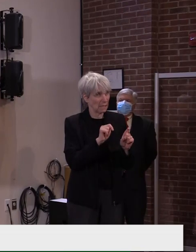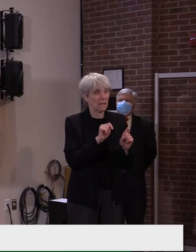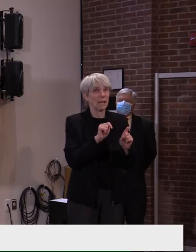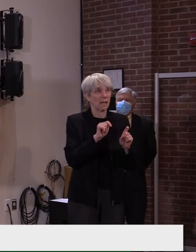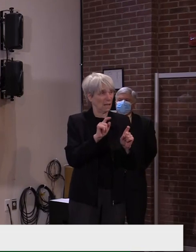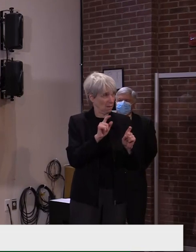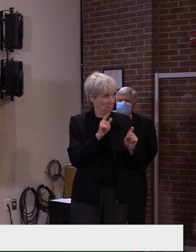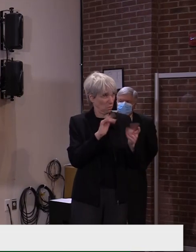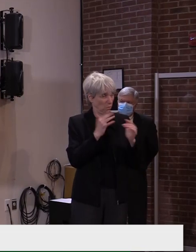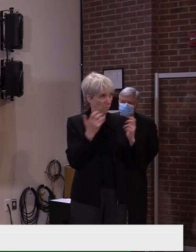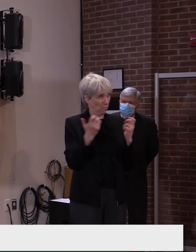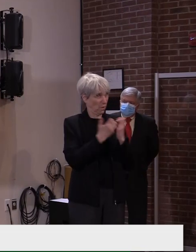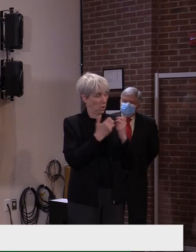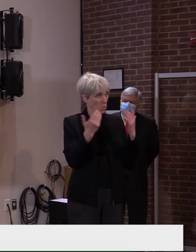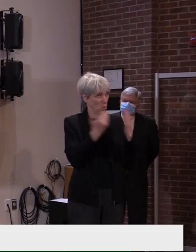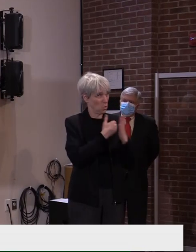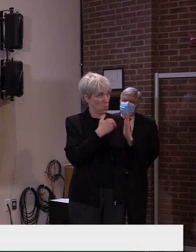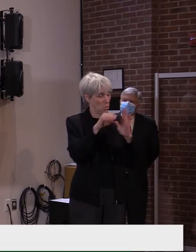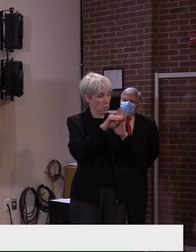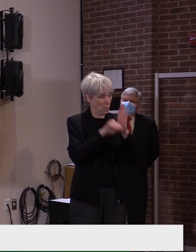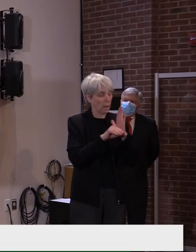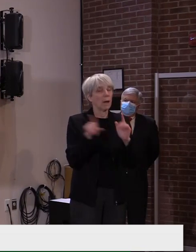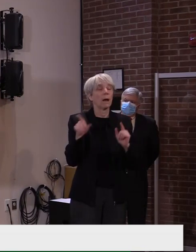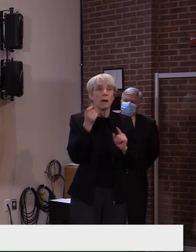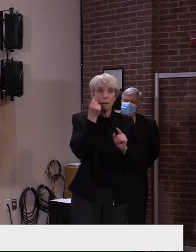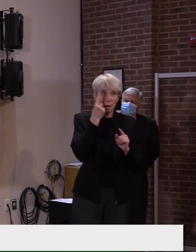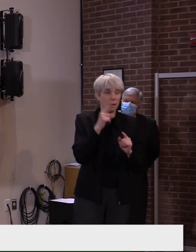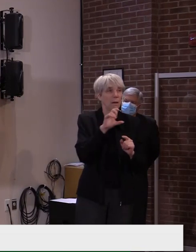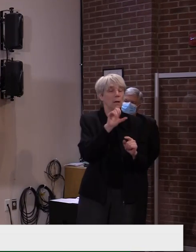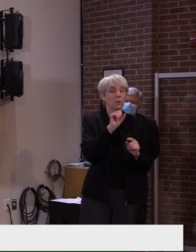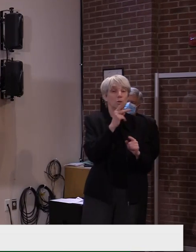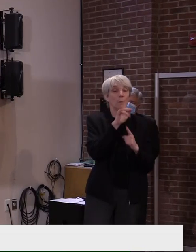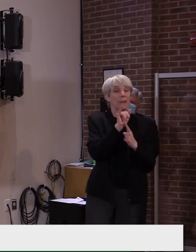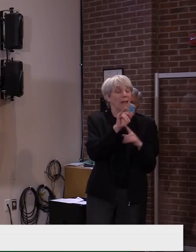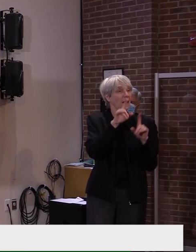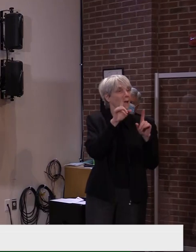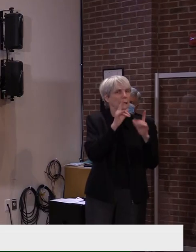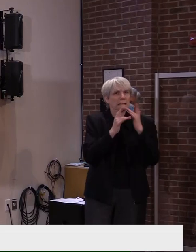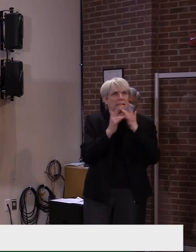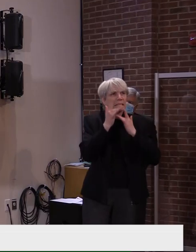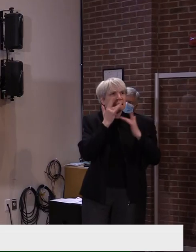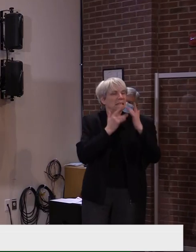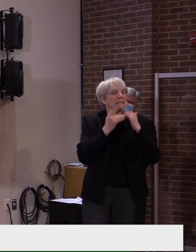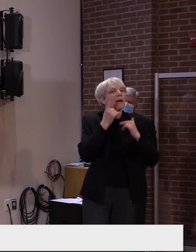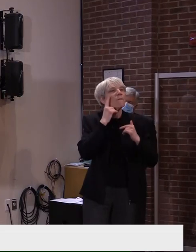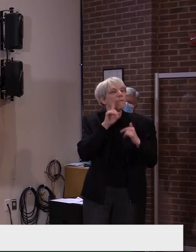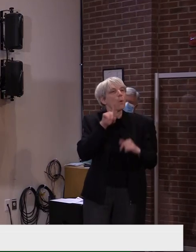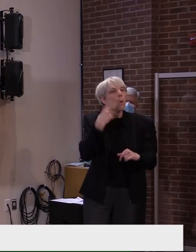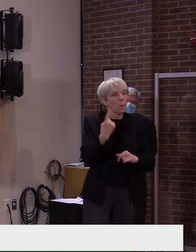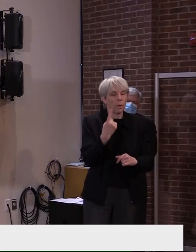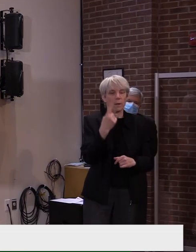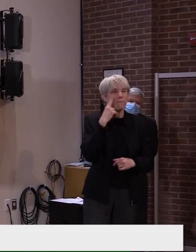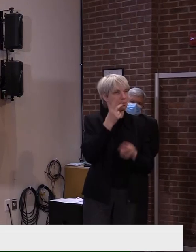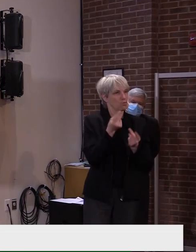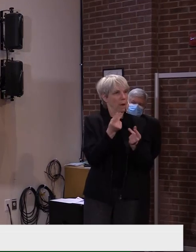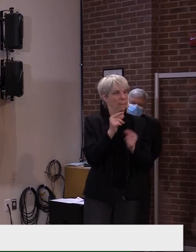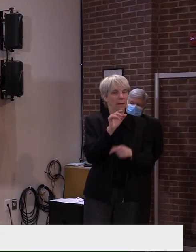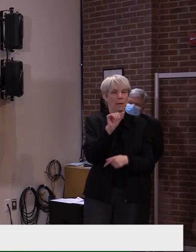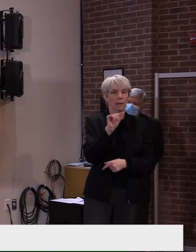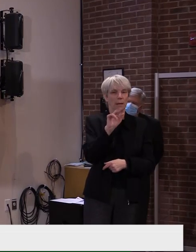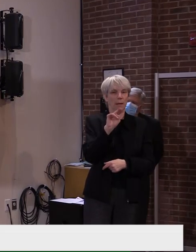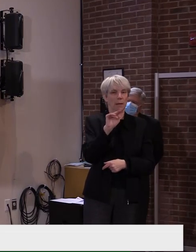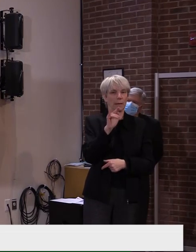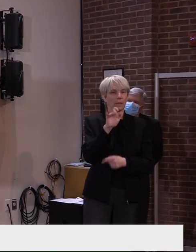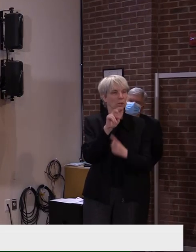spread? Yeah, so the supply issue, you know, is purely with the antigen test, you know, PCR test, plenty of supply. But of course,